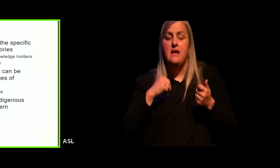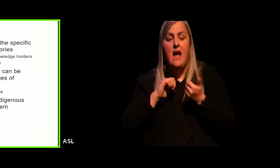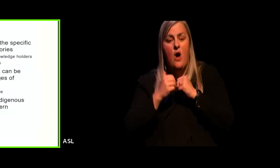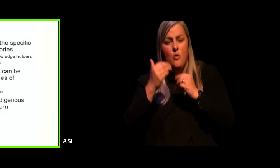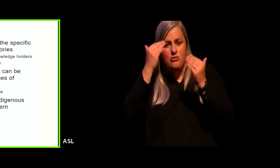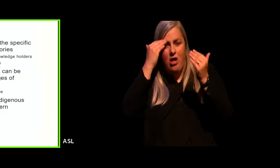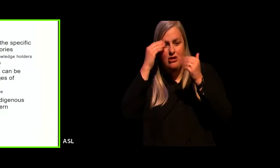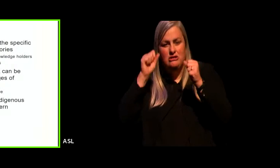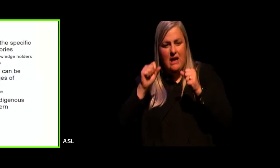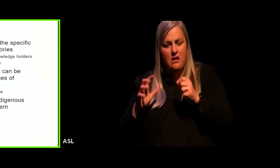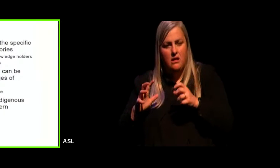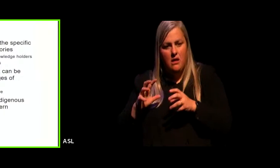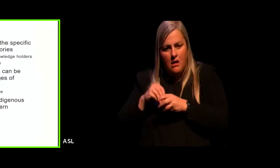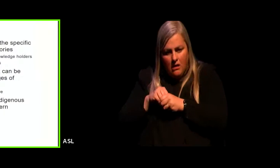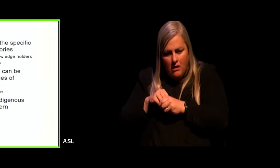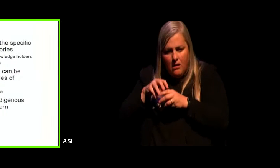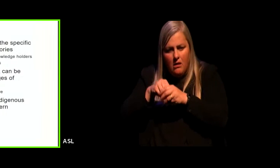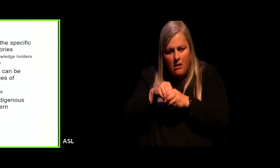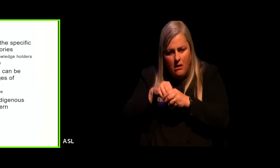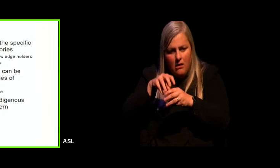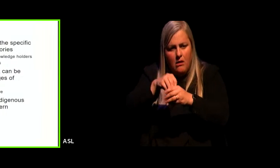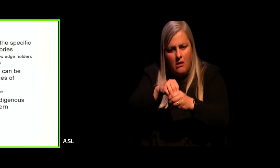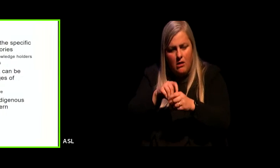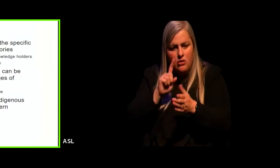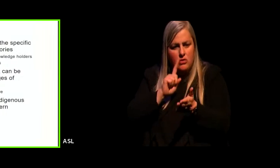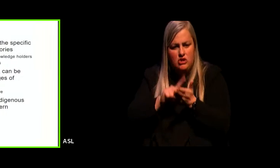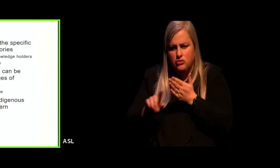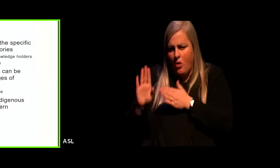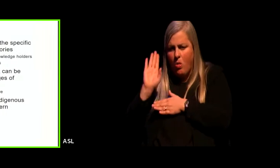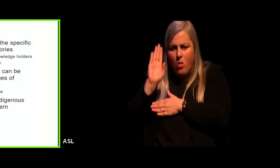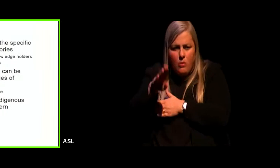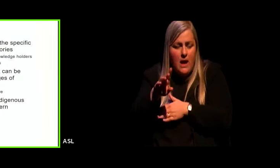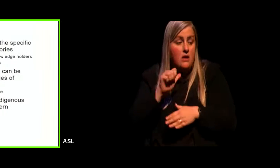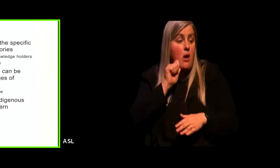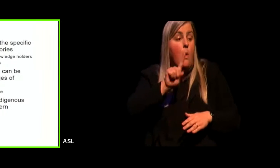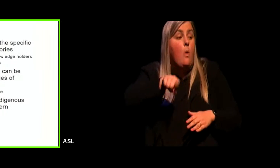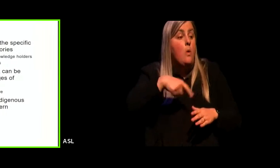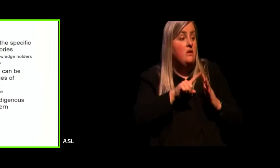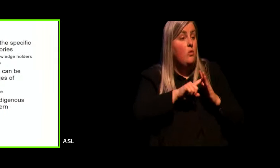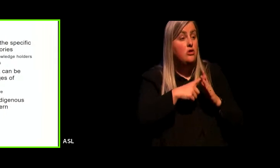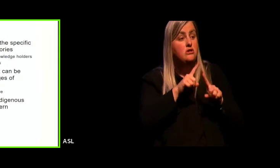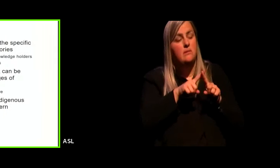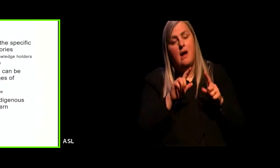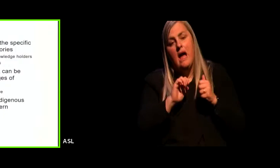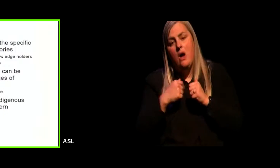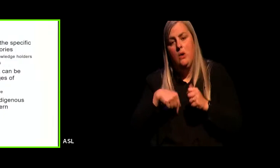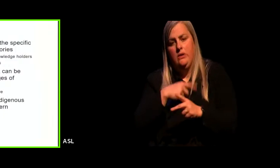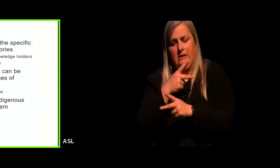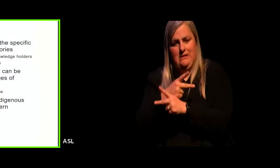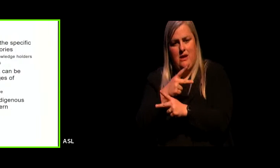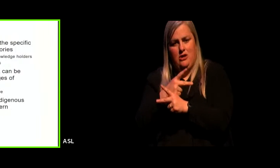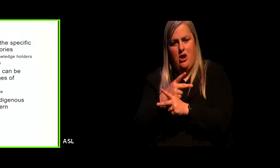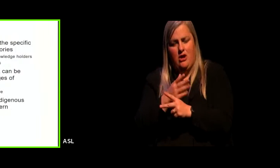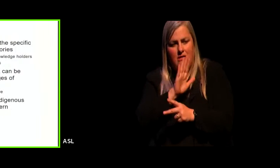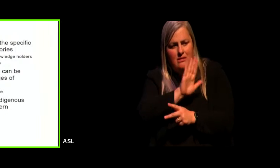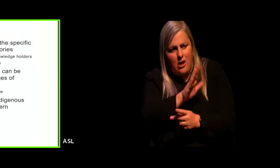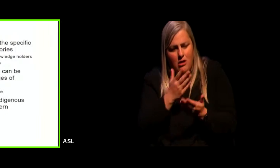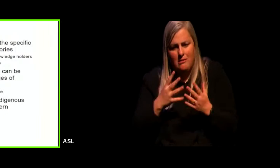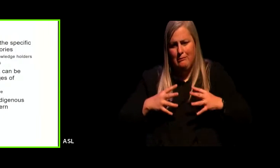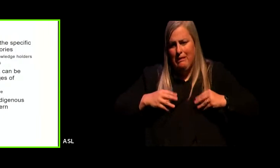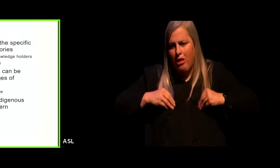throughout research. So not just in the origin and not just in the practice, but how we care for the belongings of the